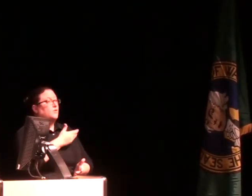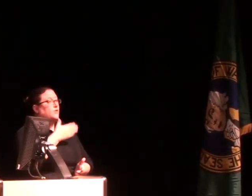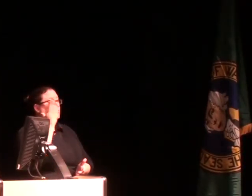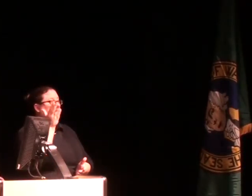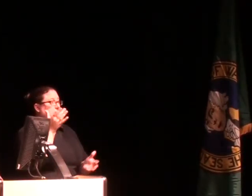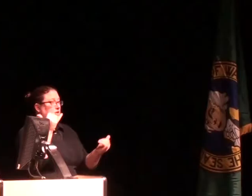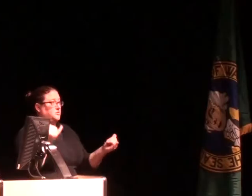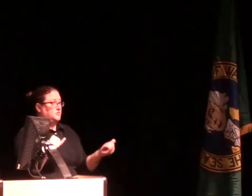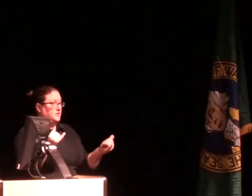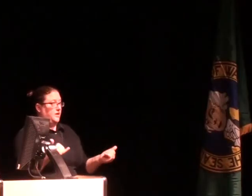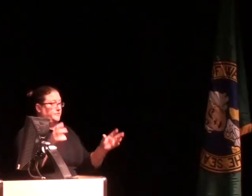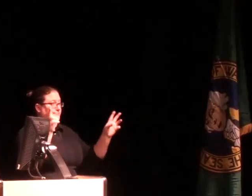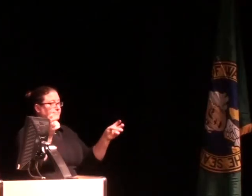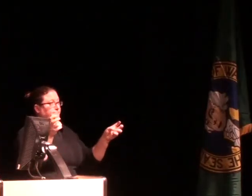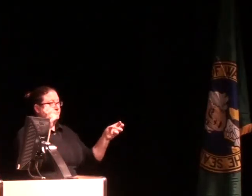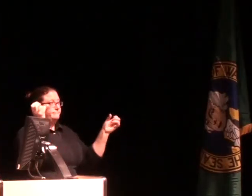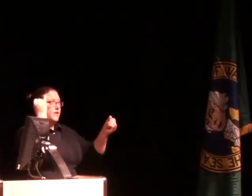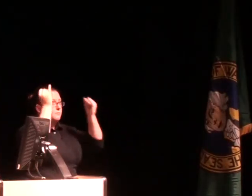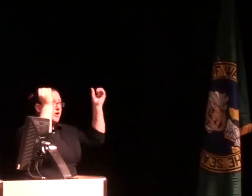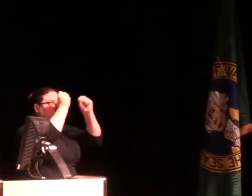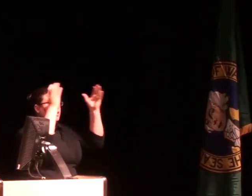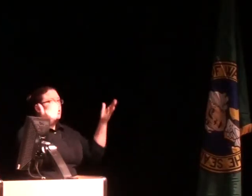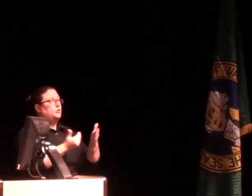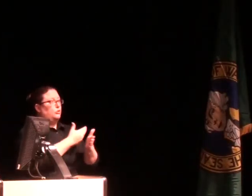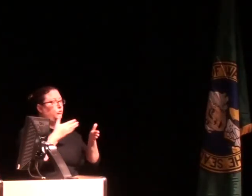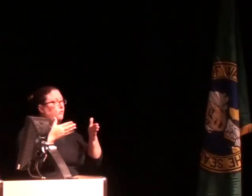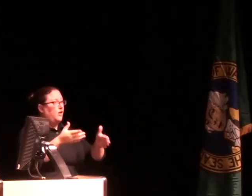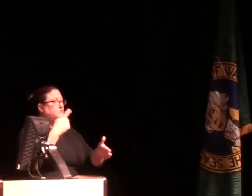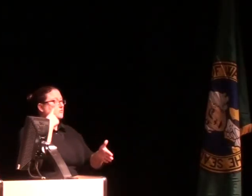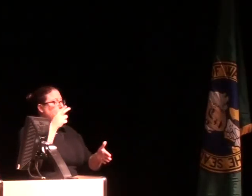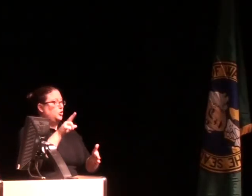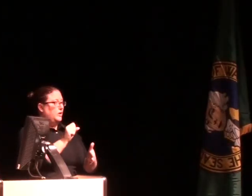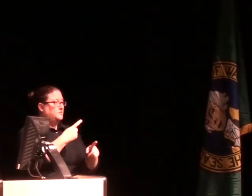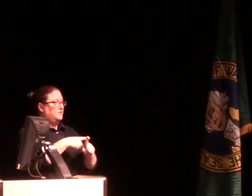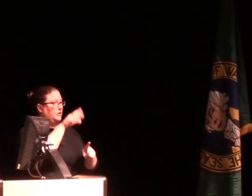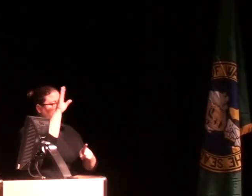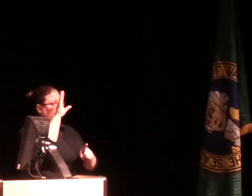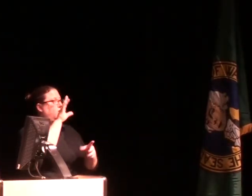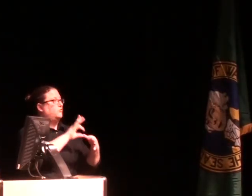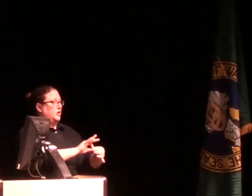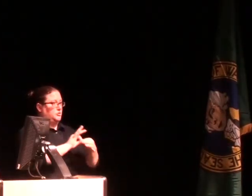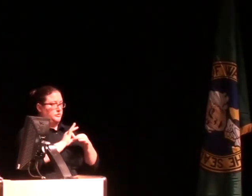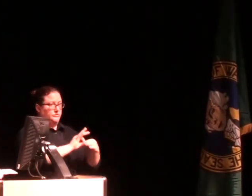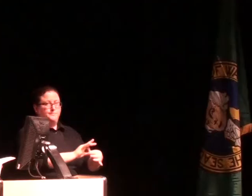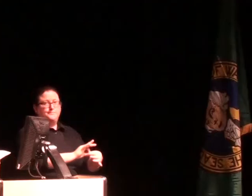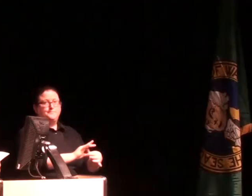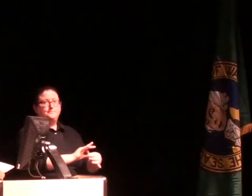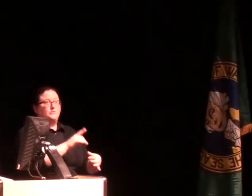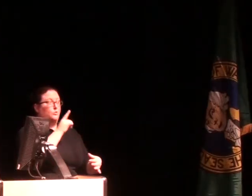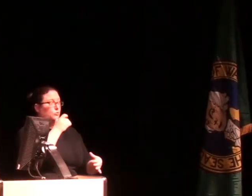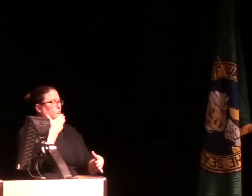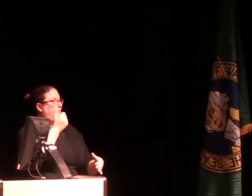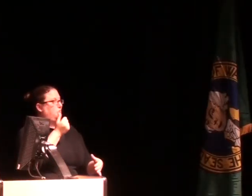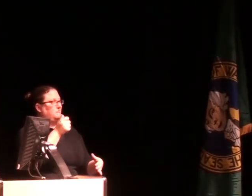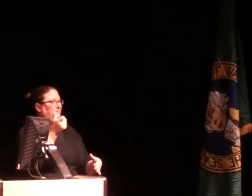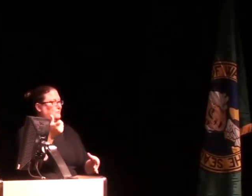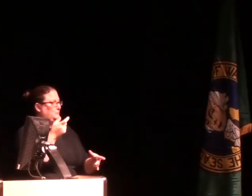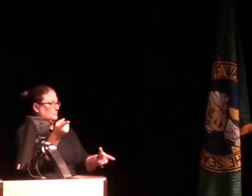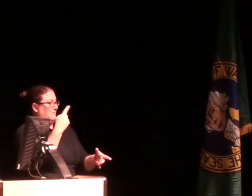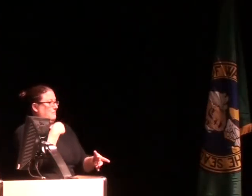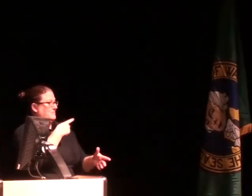Presentation today is titled Imagining New Paths for U.S. and Cuba Relations. So who better else to tell us